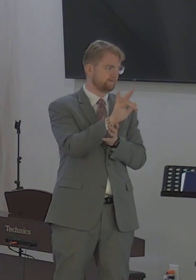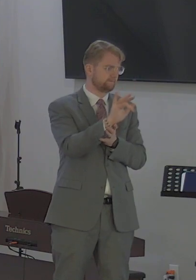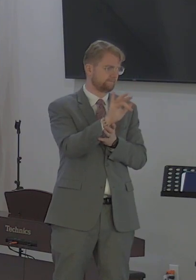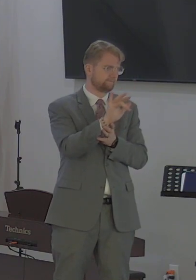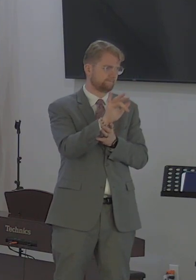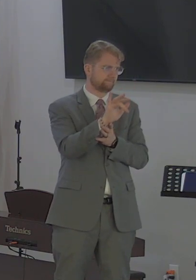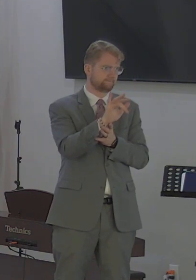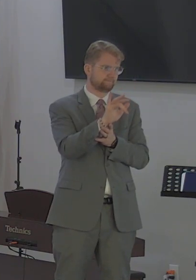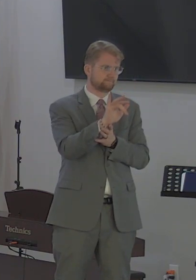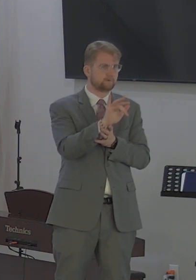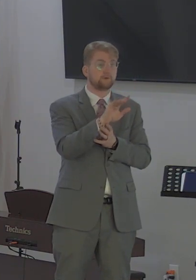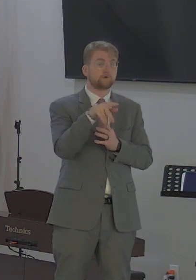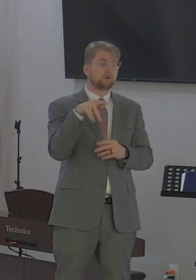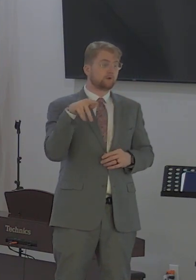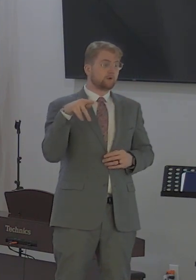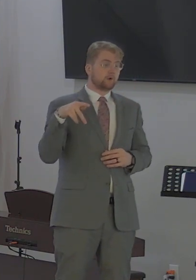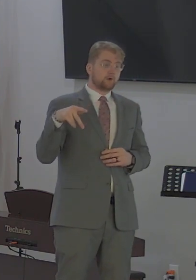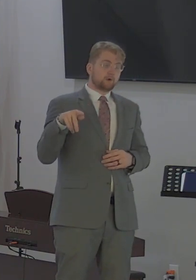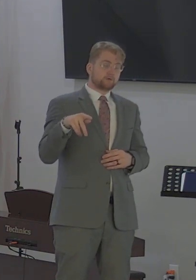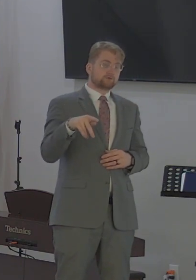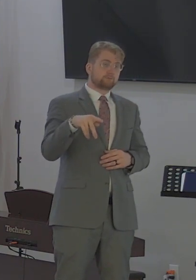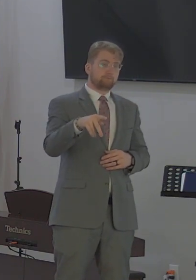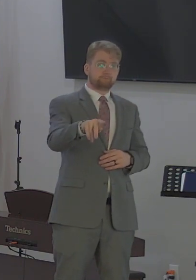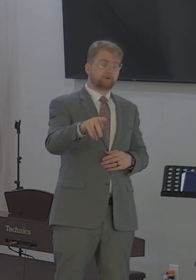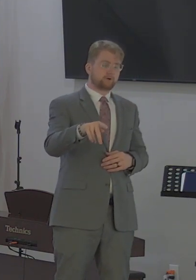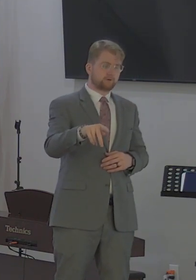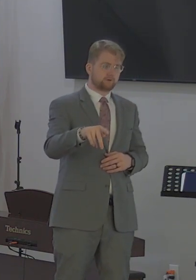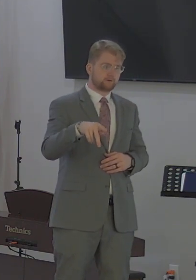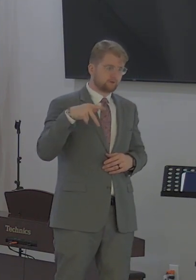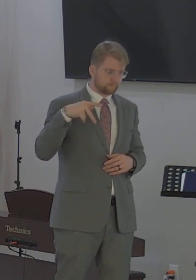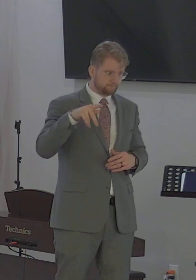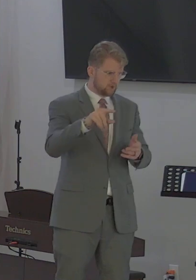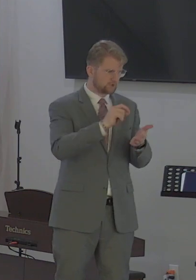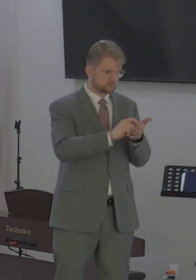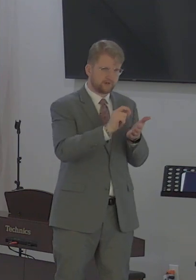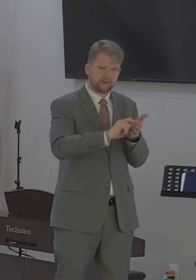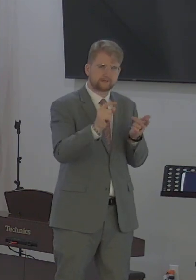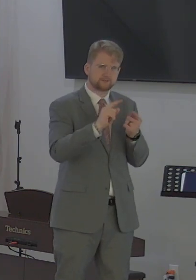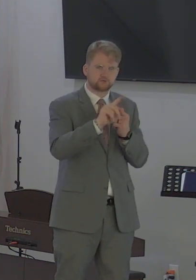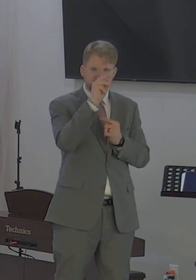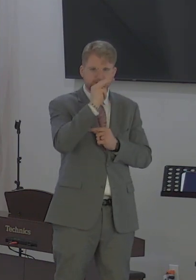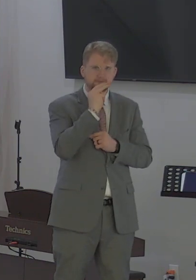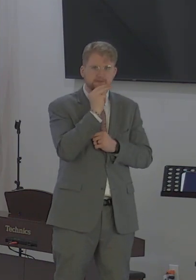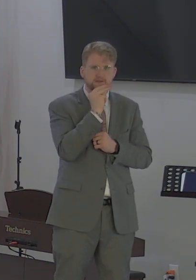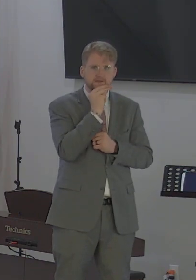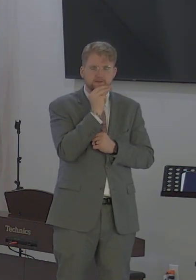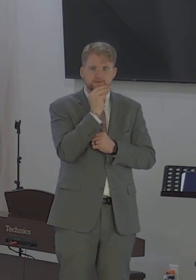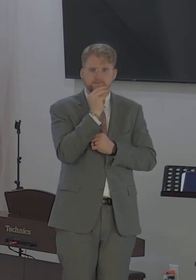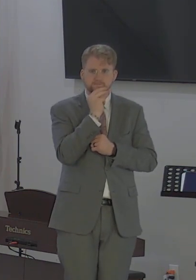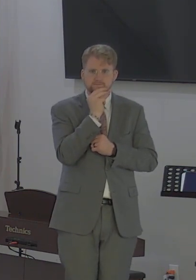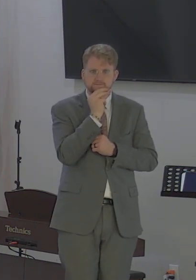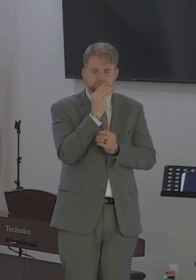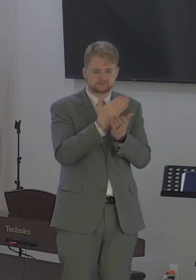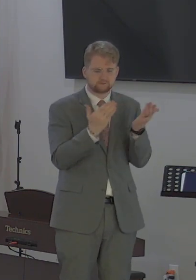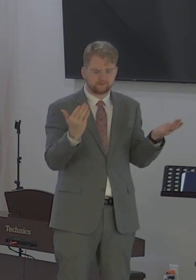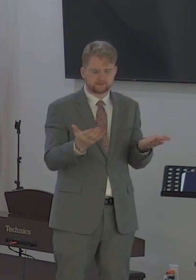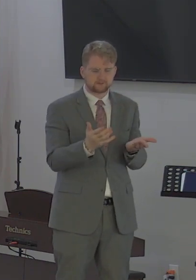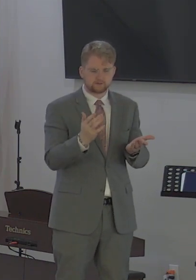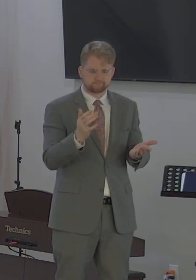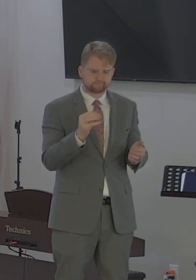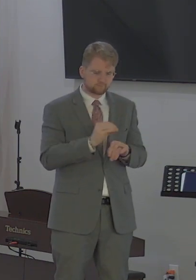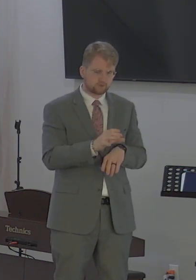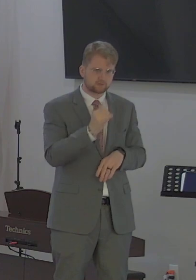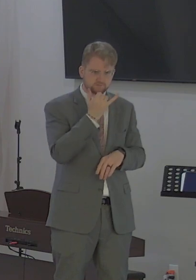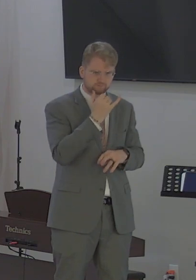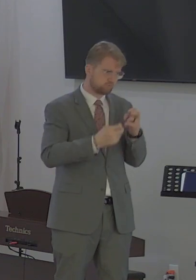25. So Paul is writing to Timothy saying, hey, listen, these are the things that you're going to be up against, and some of these things are going to cause problems,